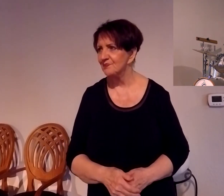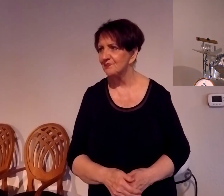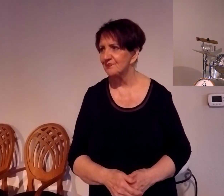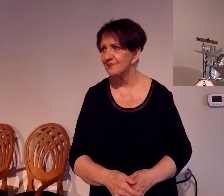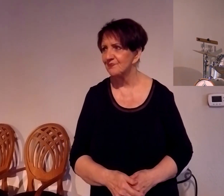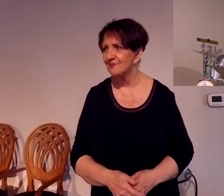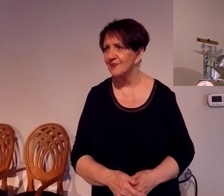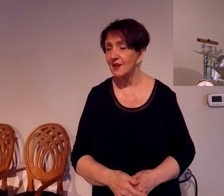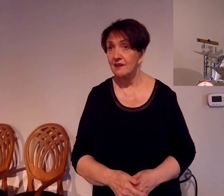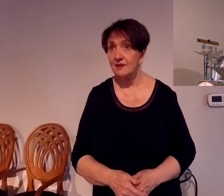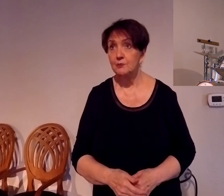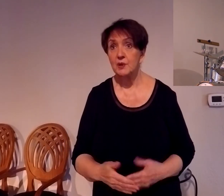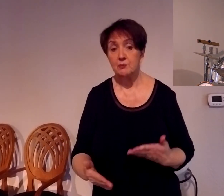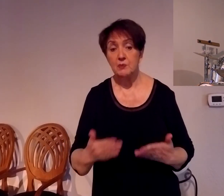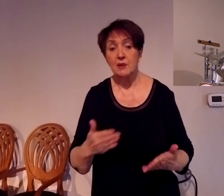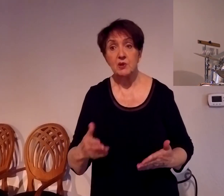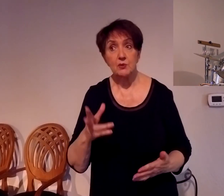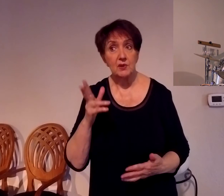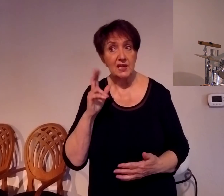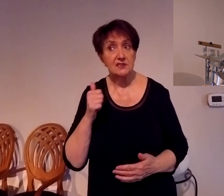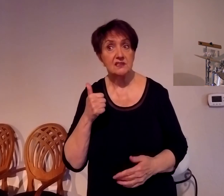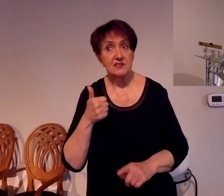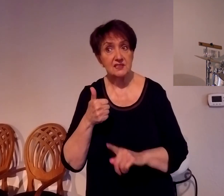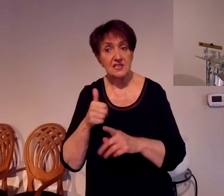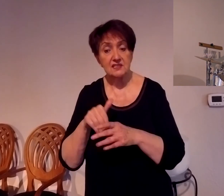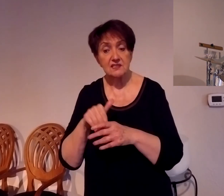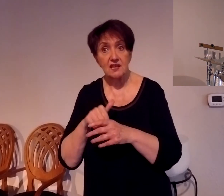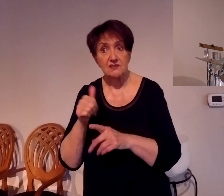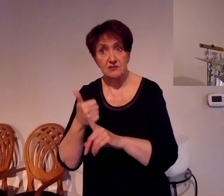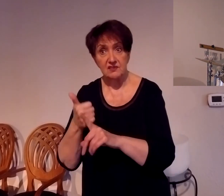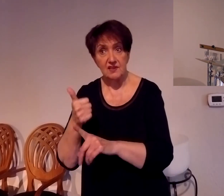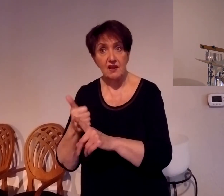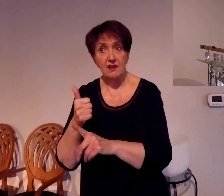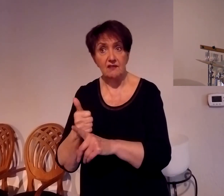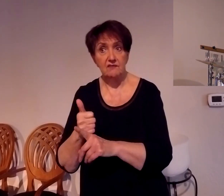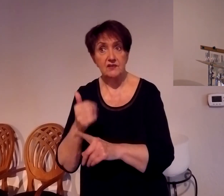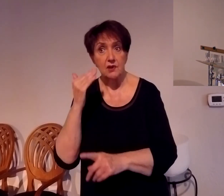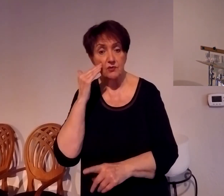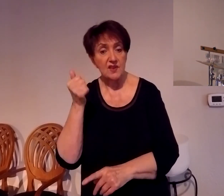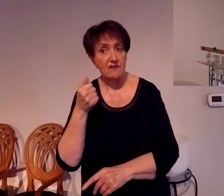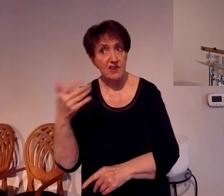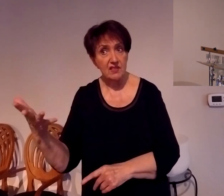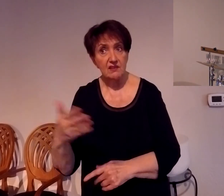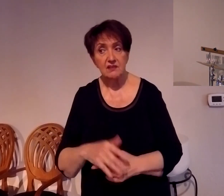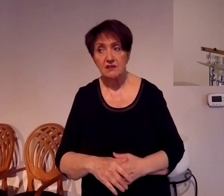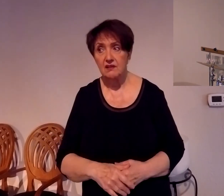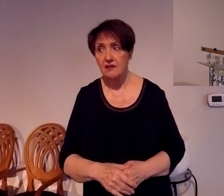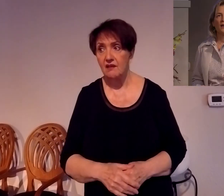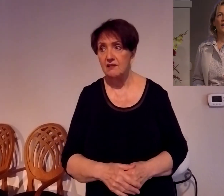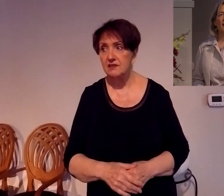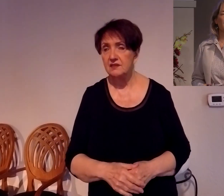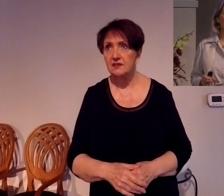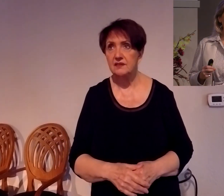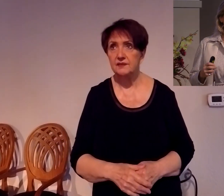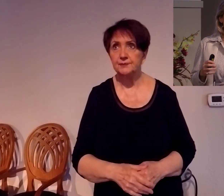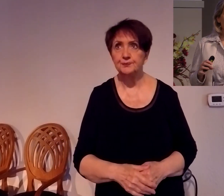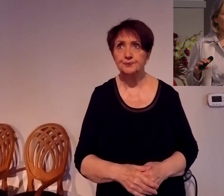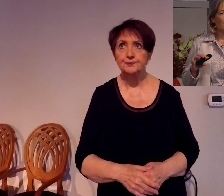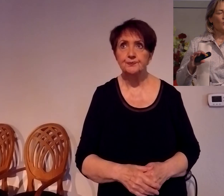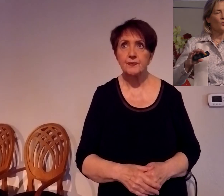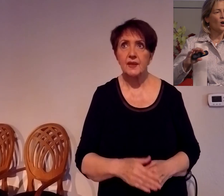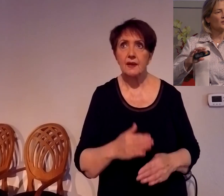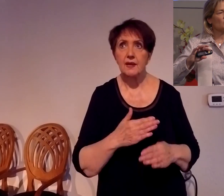But you might listen to that which is within you, which is so all-knowing and so infinite. And I